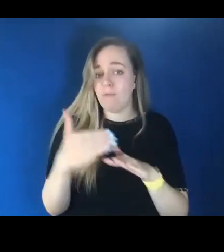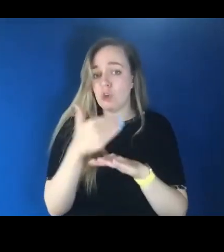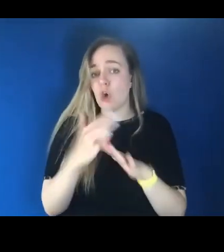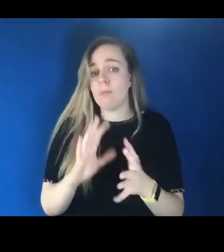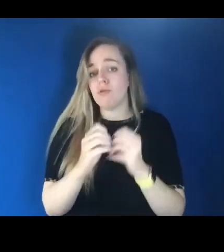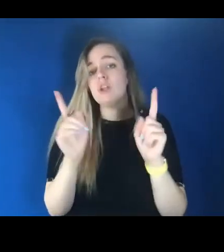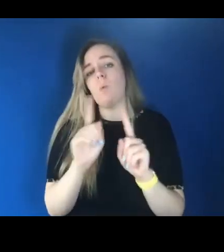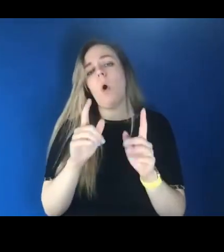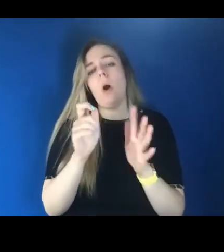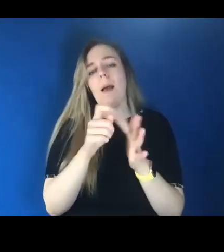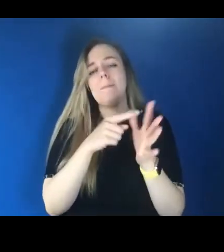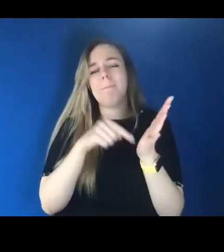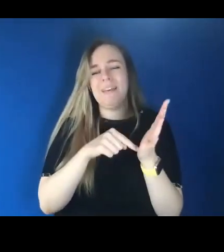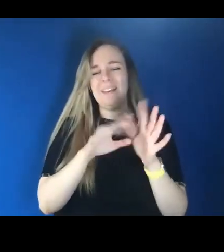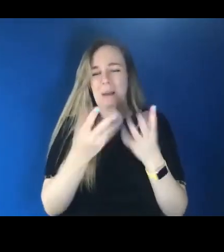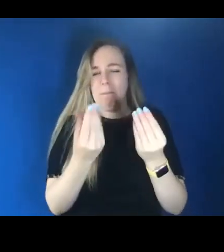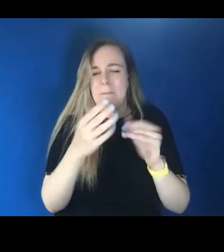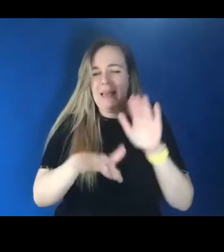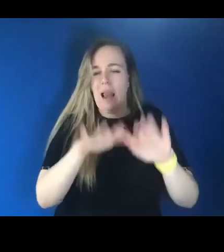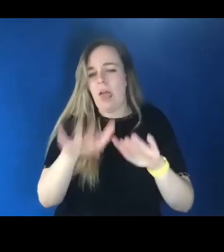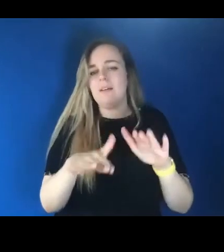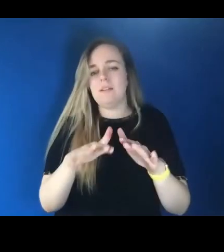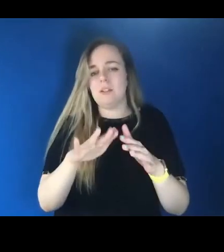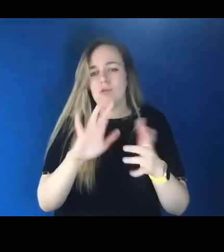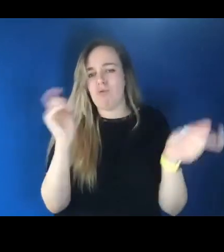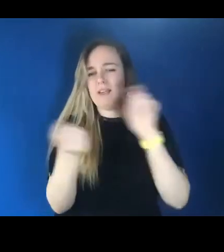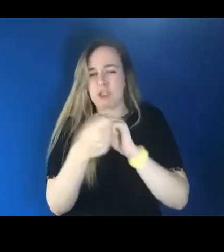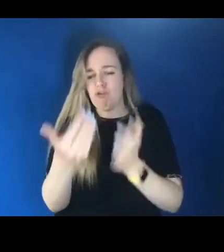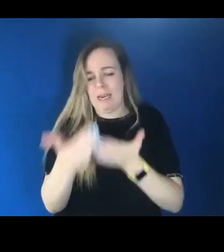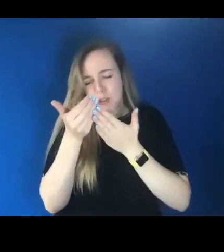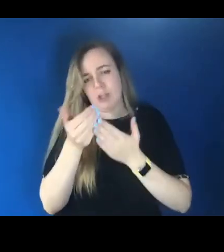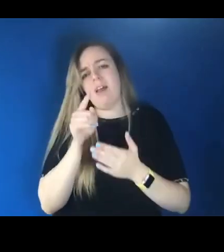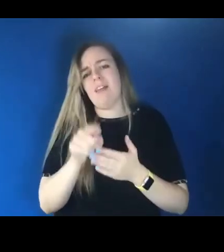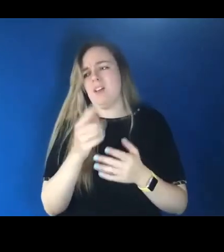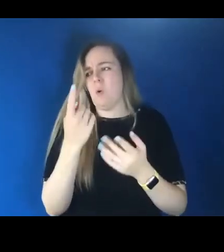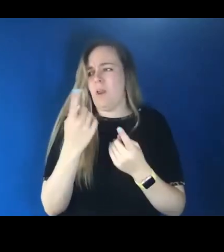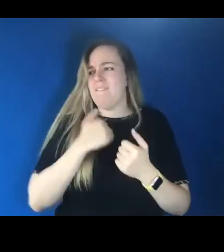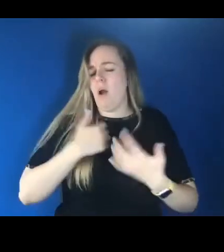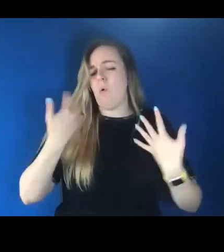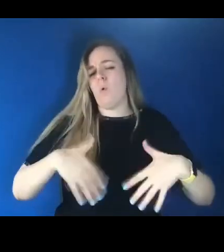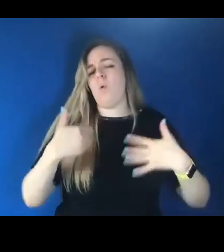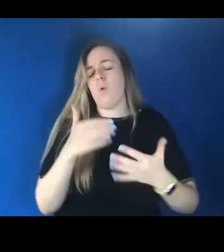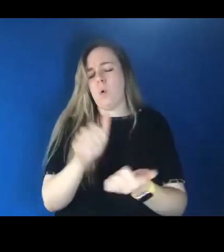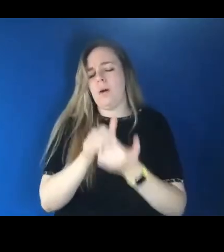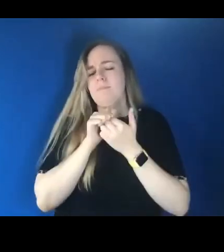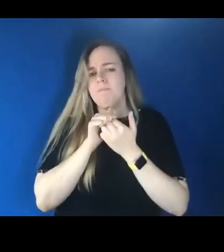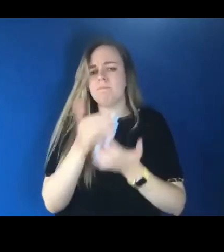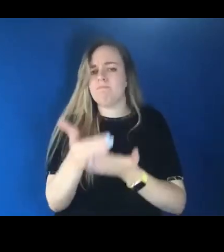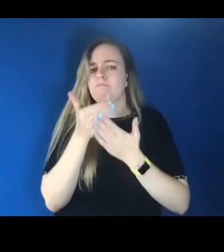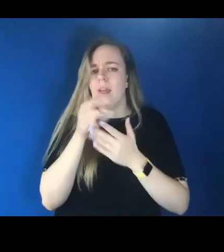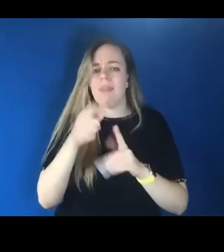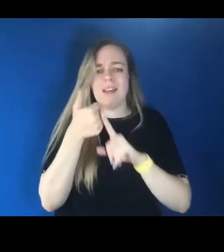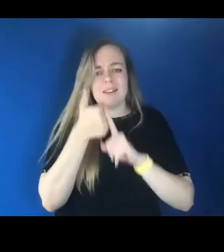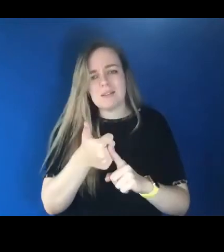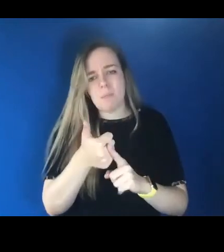is in peatland restoration. So peatlands are kind of one of our biggest natural assets in Scotland, and they support